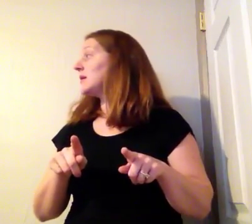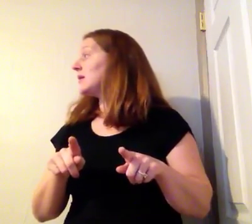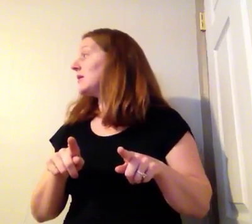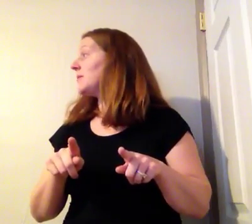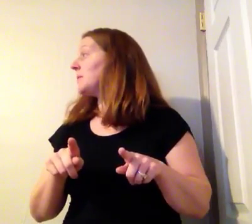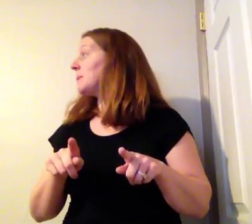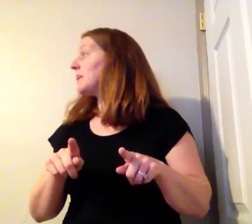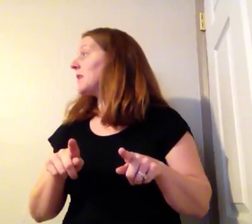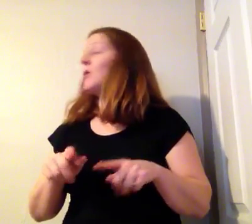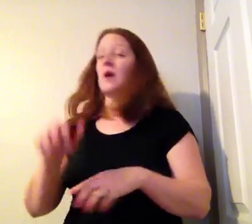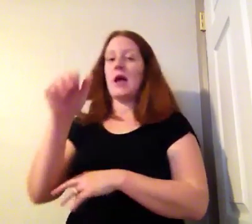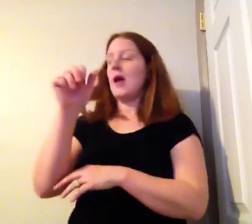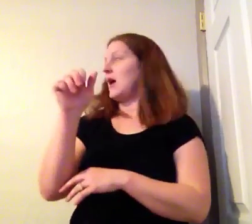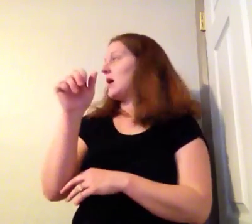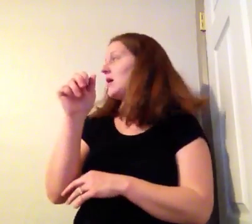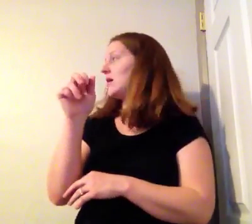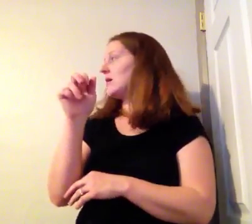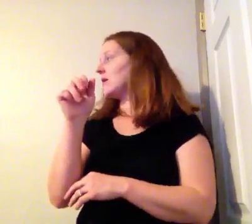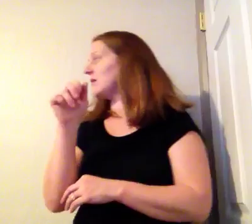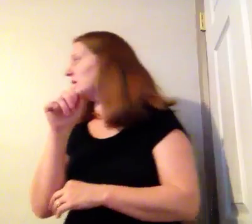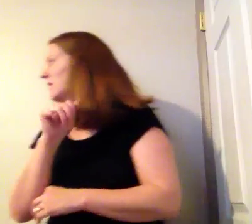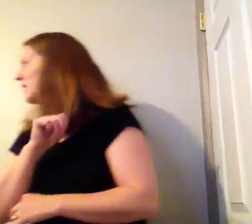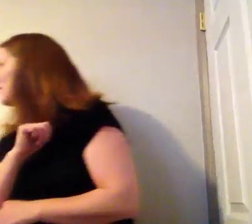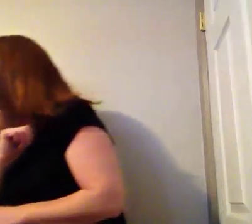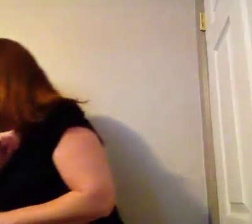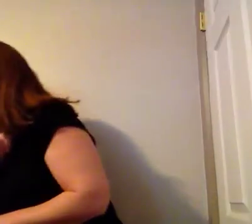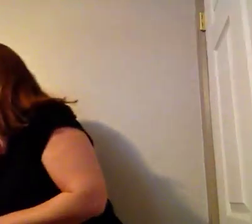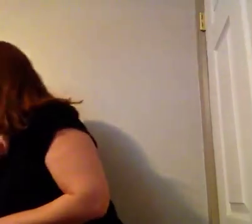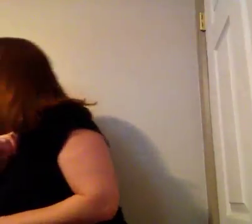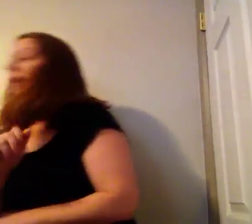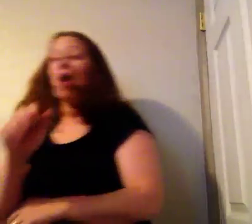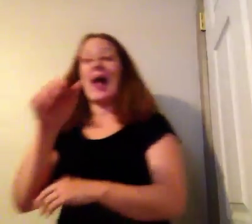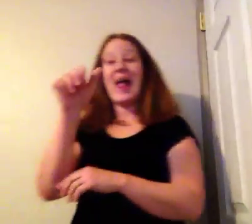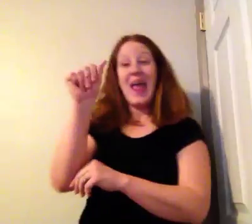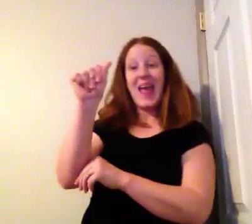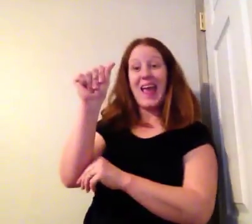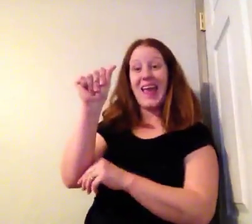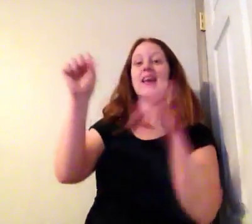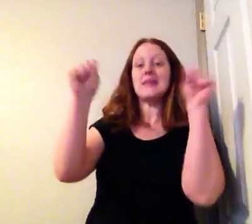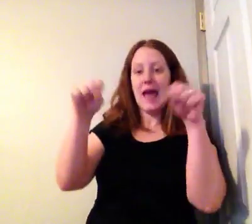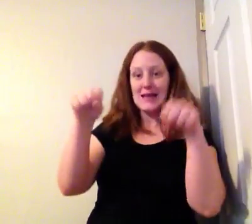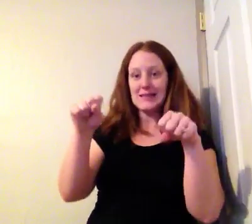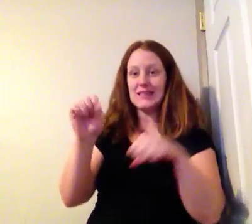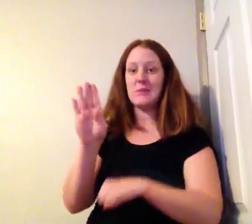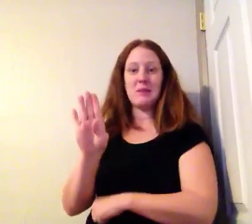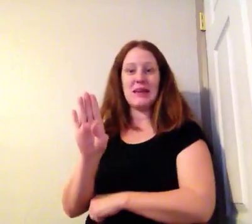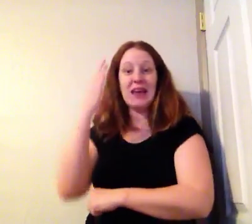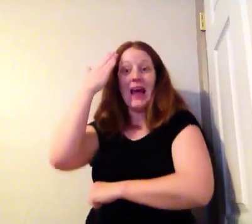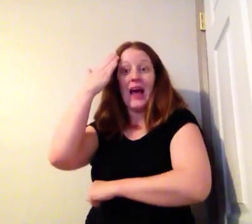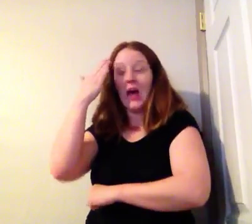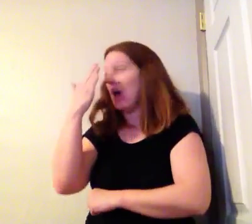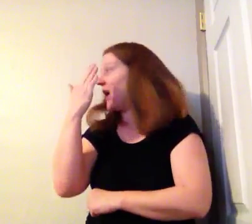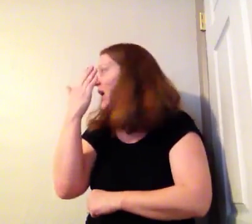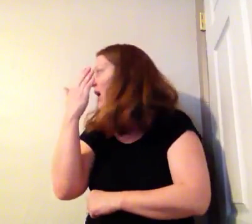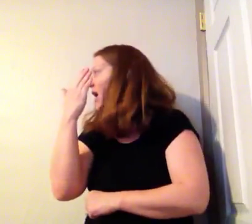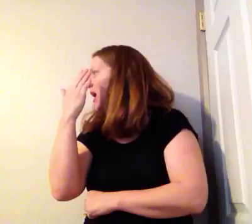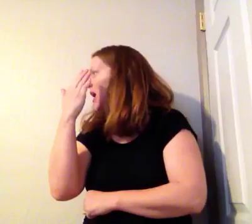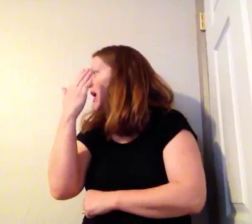Oh, we have the second question. That's not good. Let's stop this again. Why don't we try that one? Let's do that question. Do